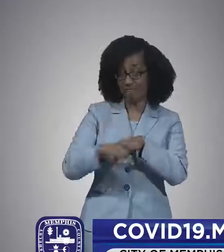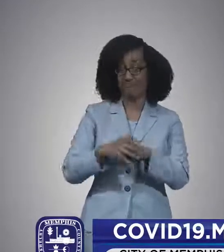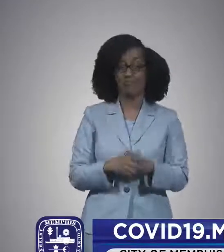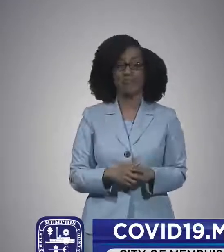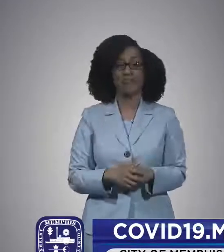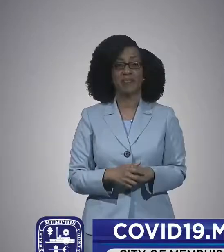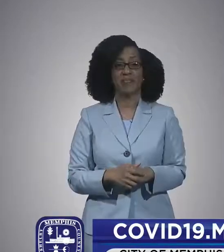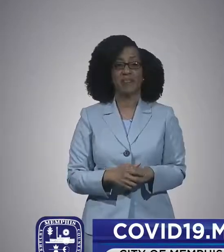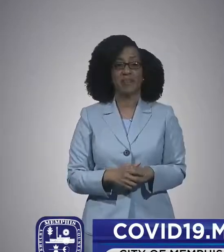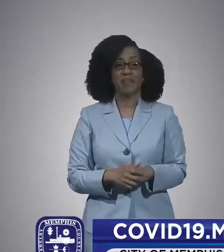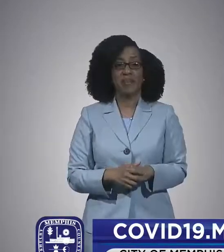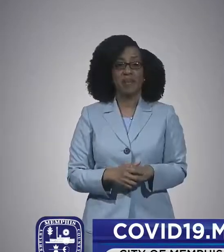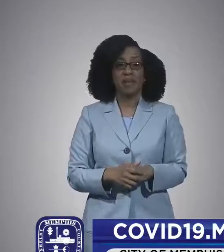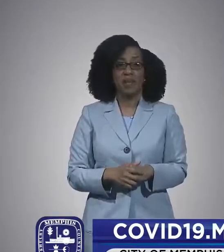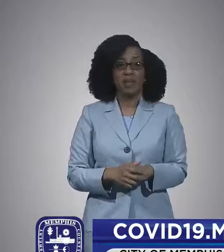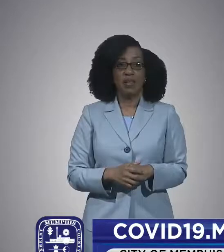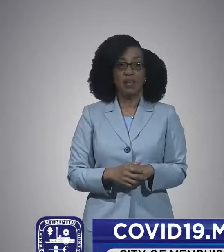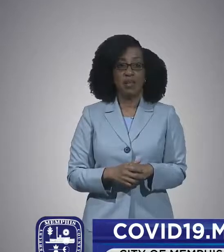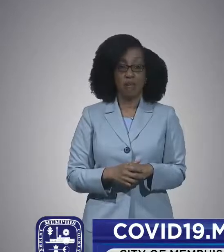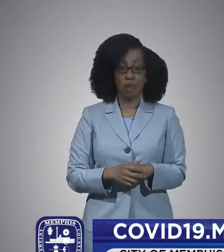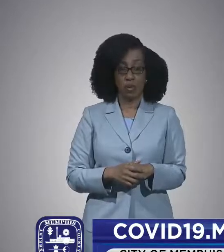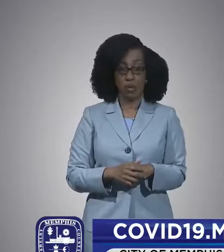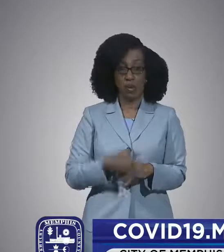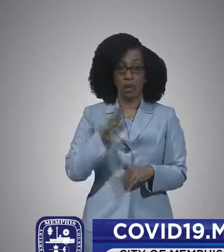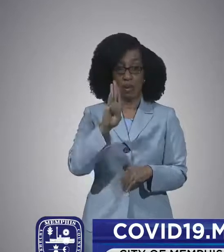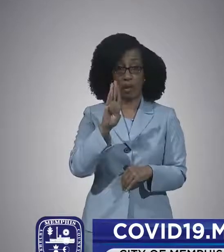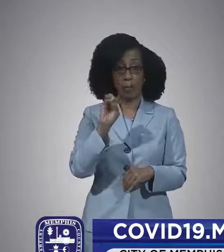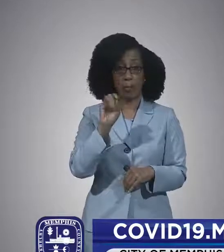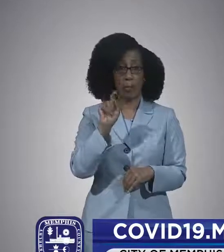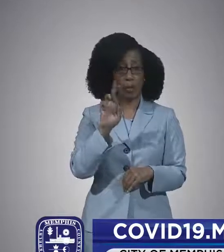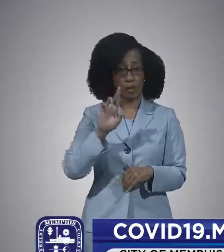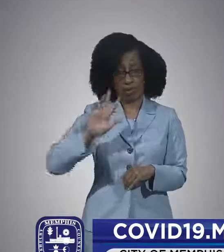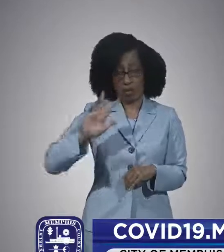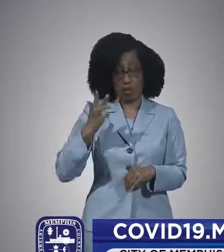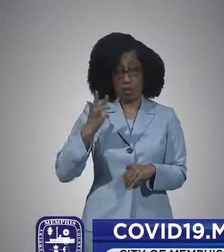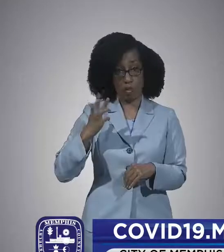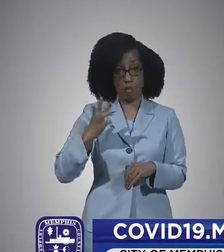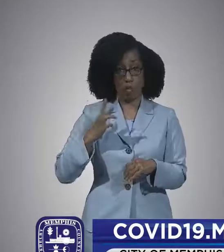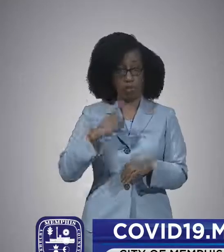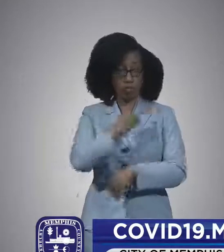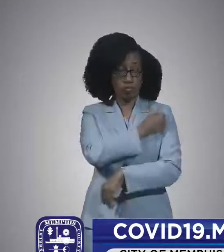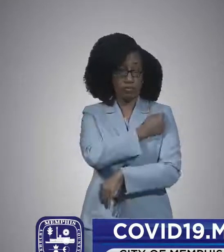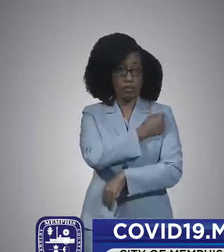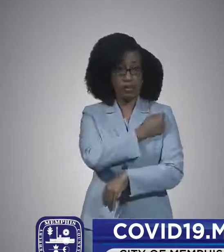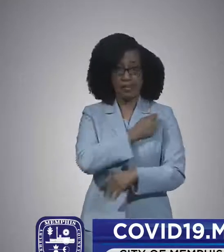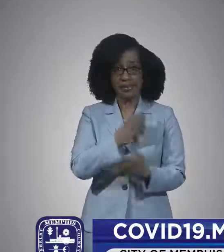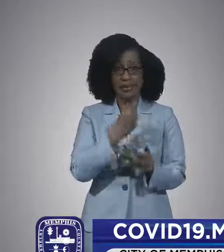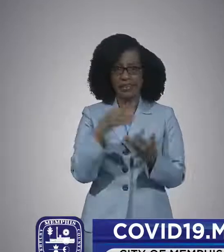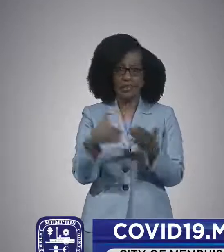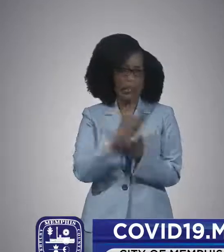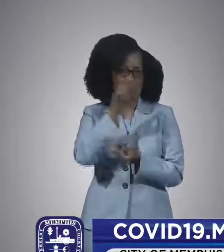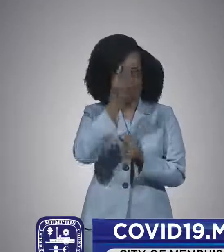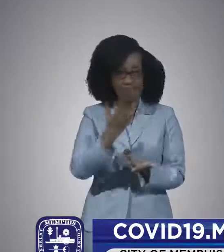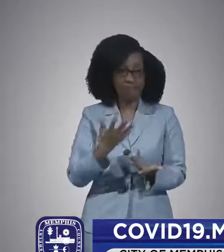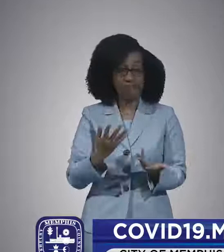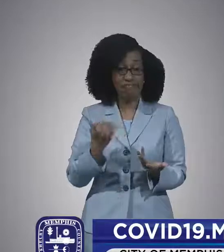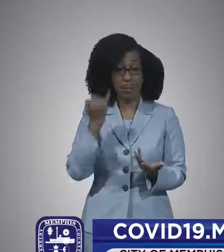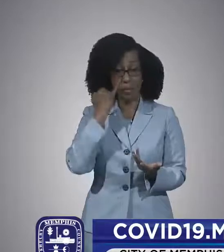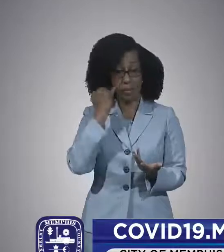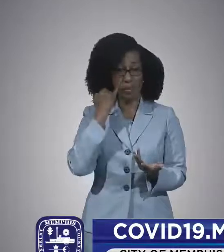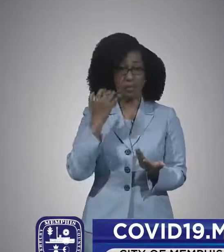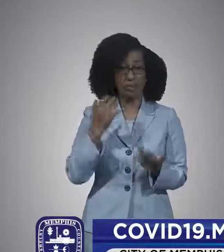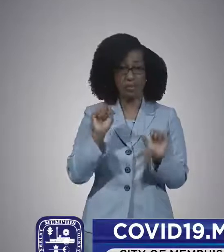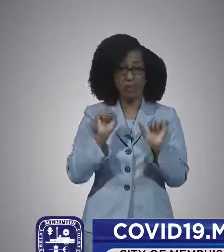Now, there is really no update on the booster vaccines. As you know, today, people who are immunocompromised may go get that booster